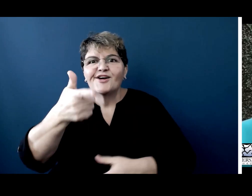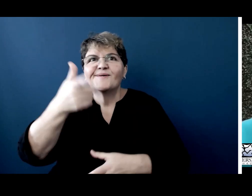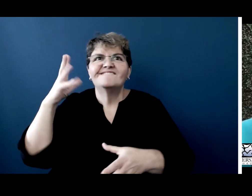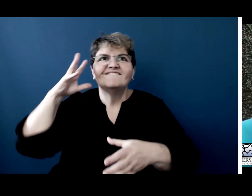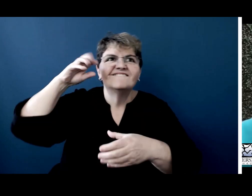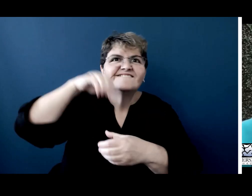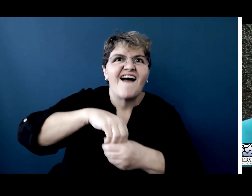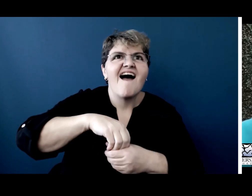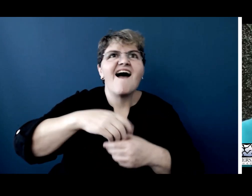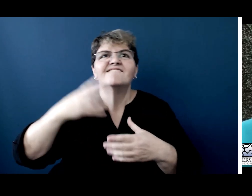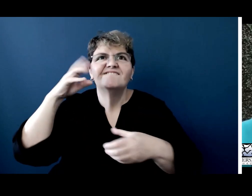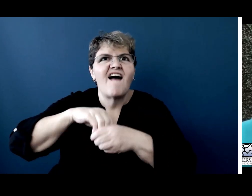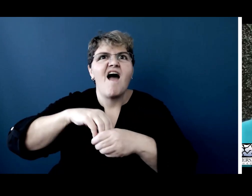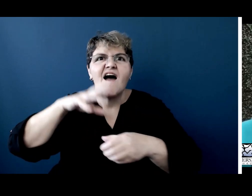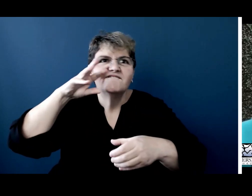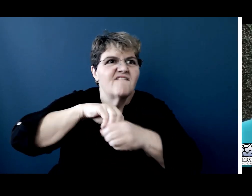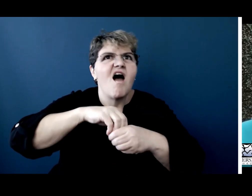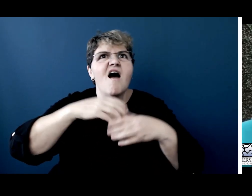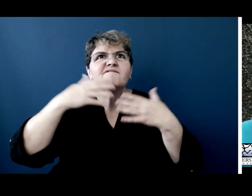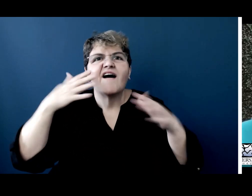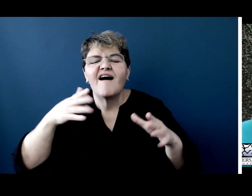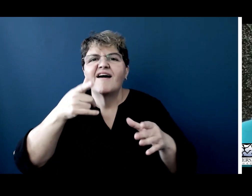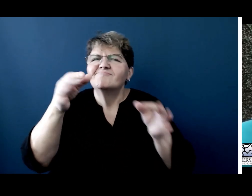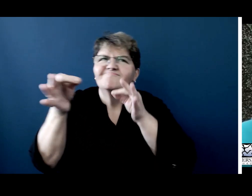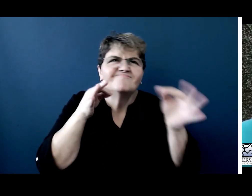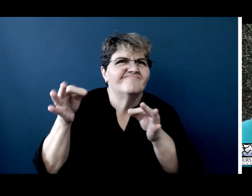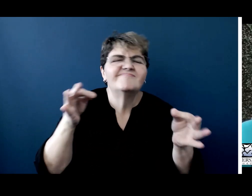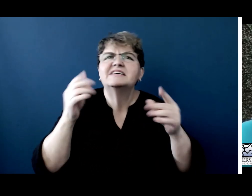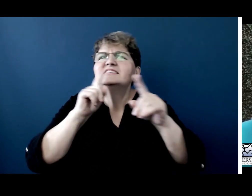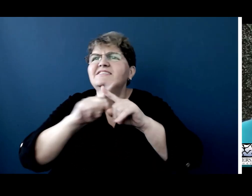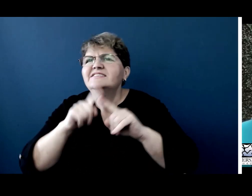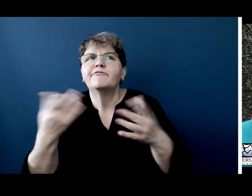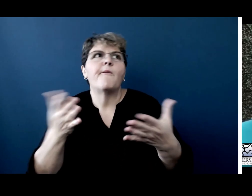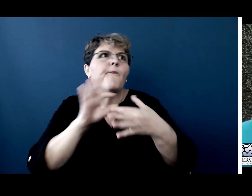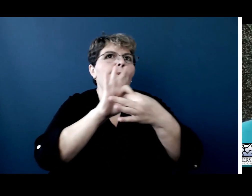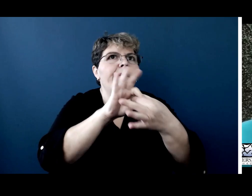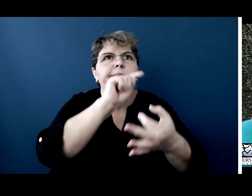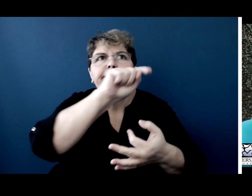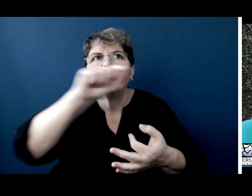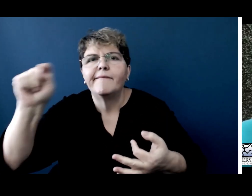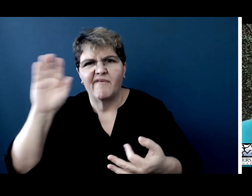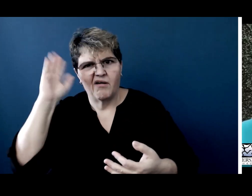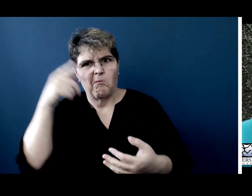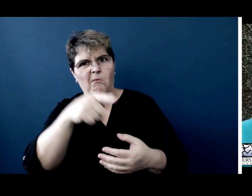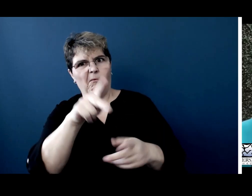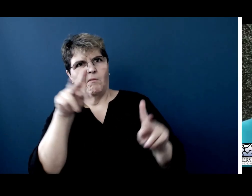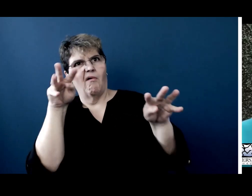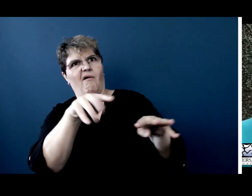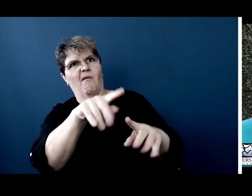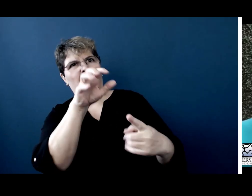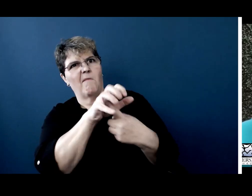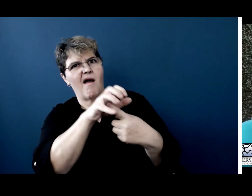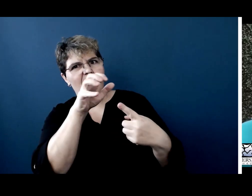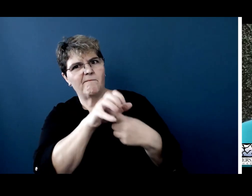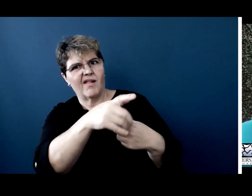that. So it sounds like you were a pretty popular guy, but you also had a lot of friends and different types of relationships, I right? still do. You still do. Yeah, you're a pretty social guy, I gotta